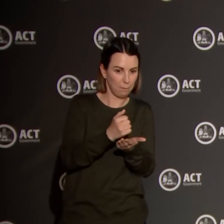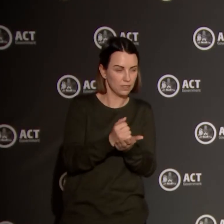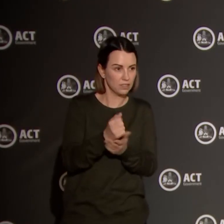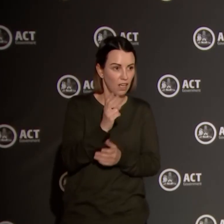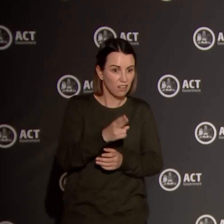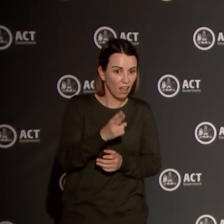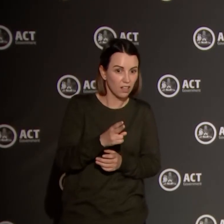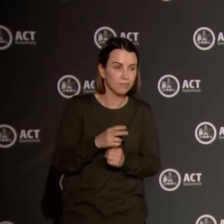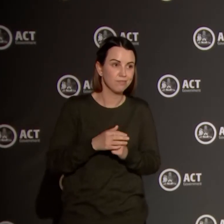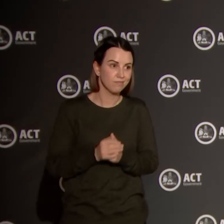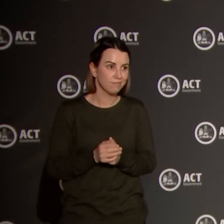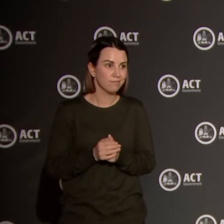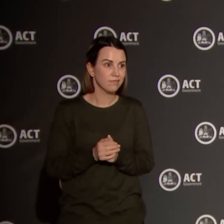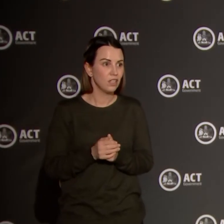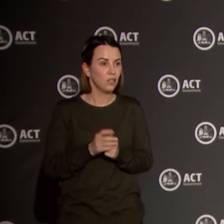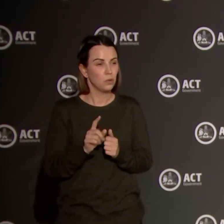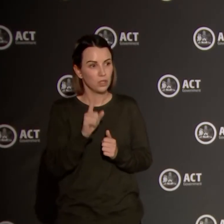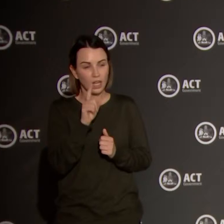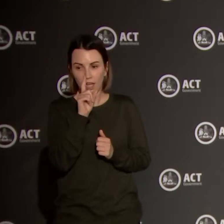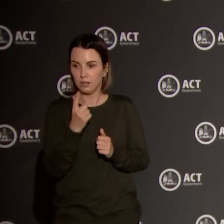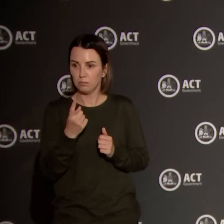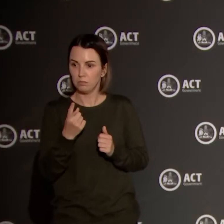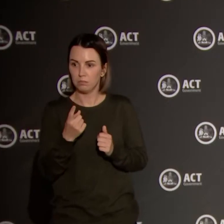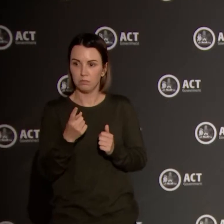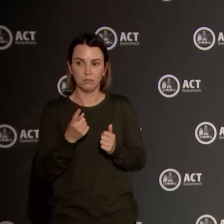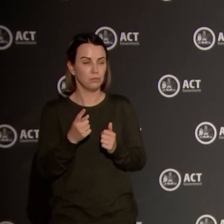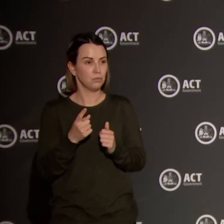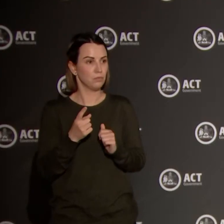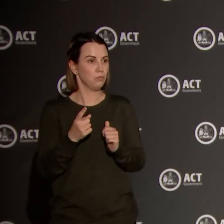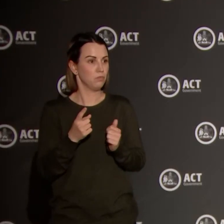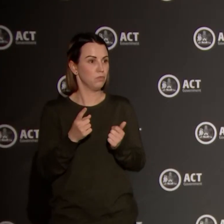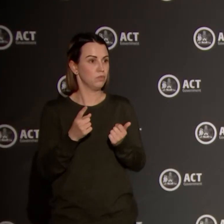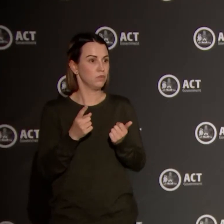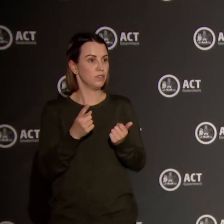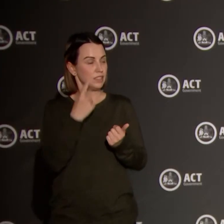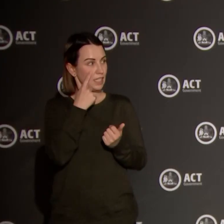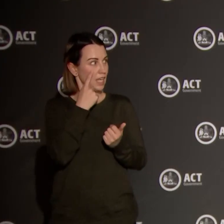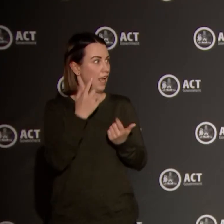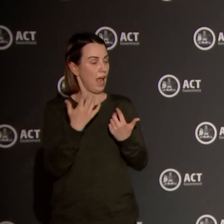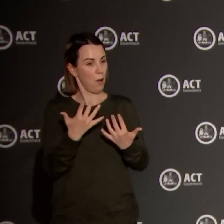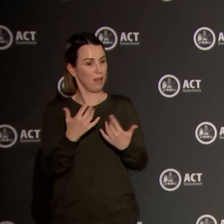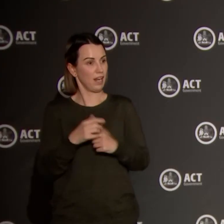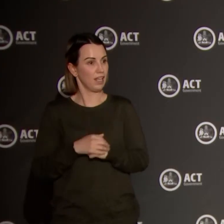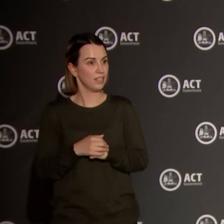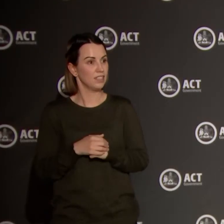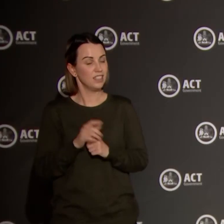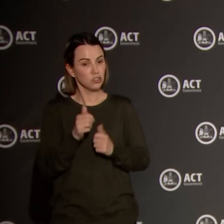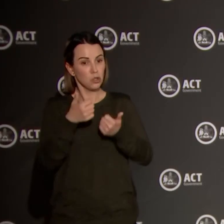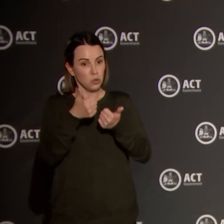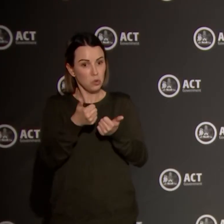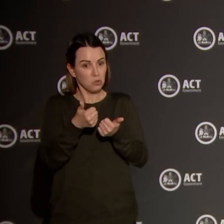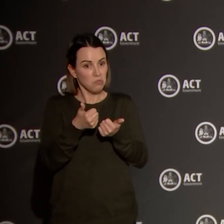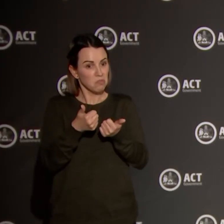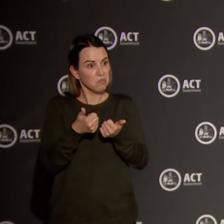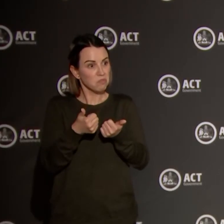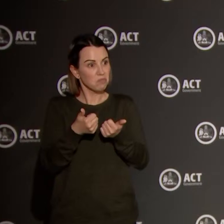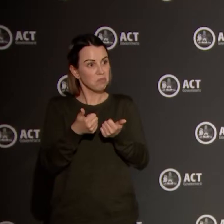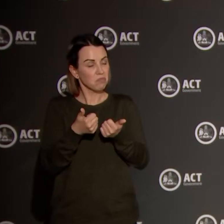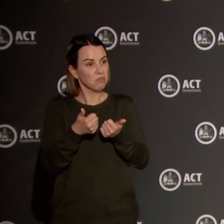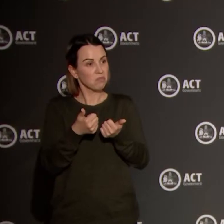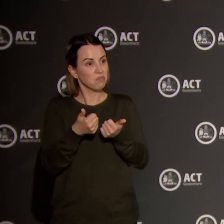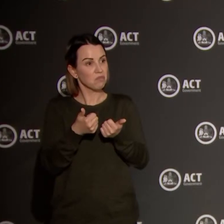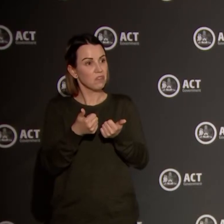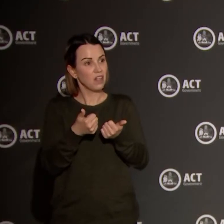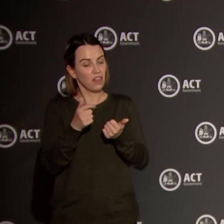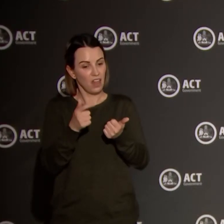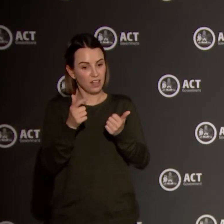case where we shouldn't put too much stock in one number? Yeah, look, I think it's a good sign that we've kind of